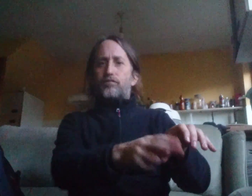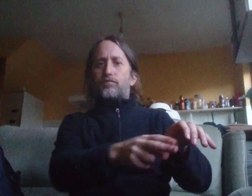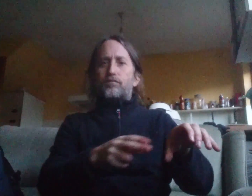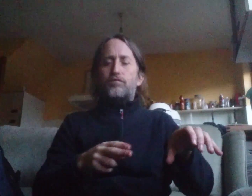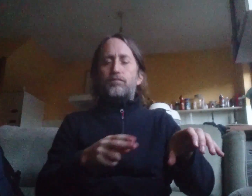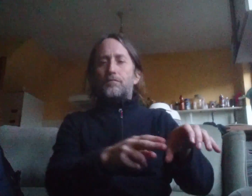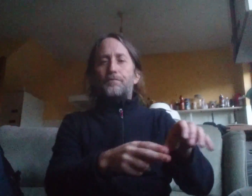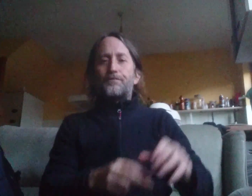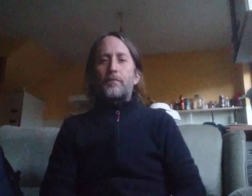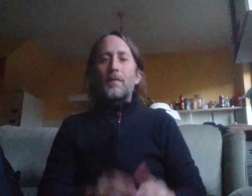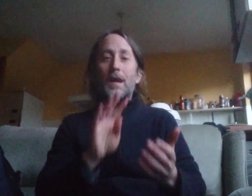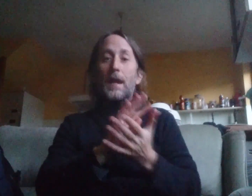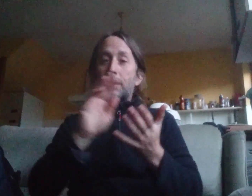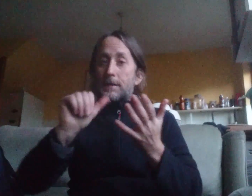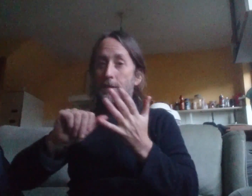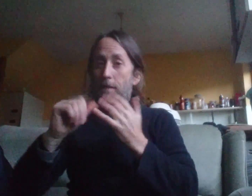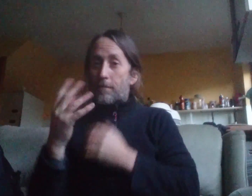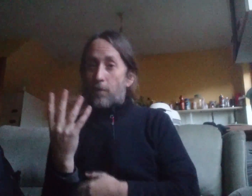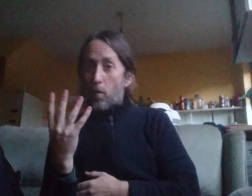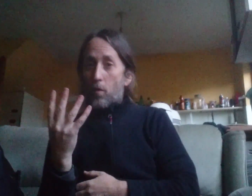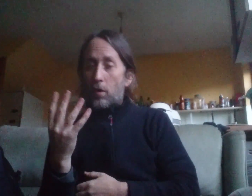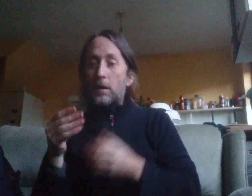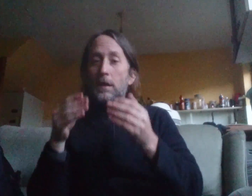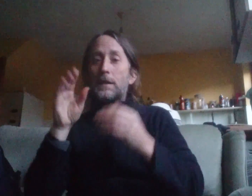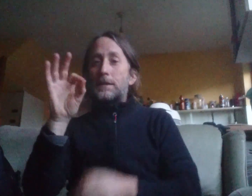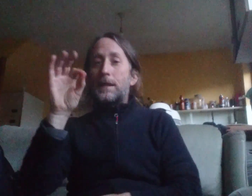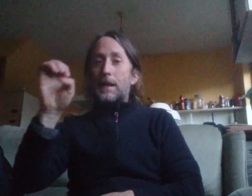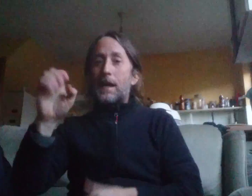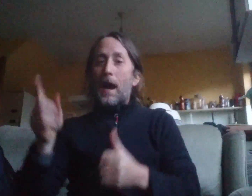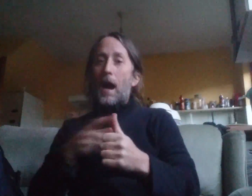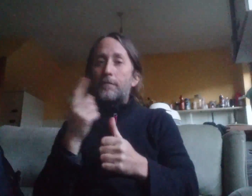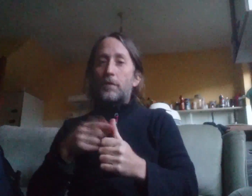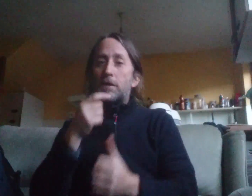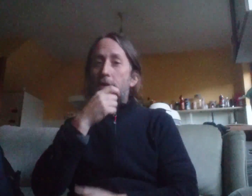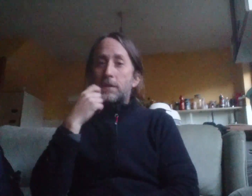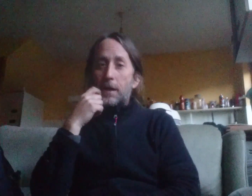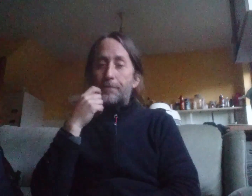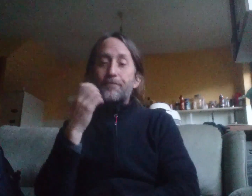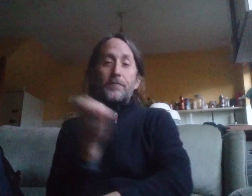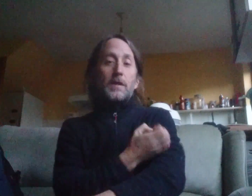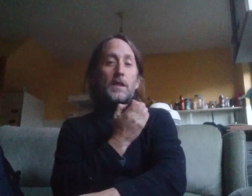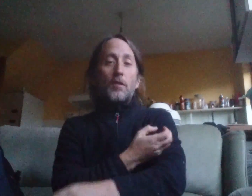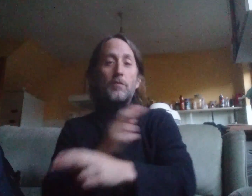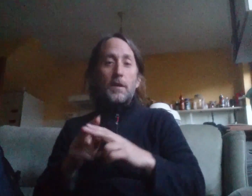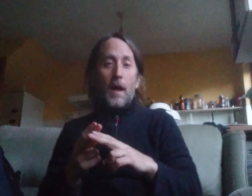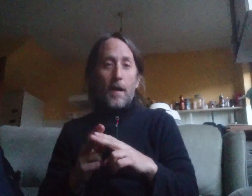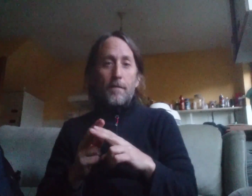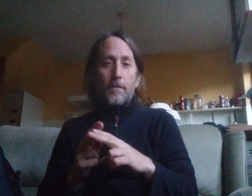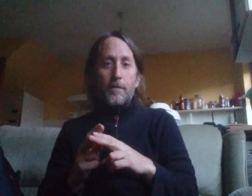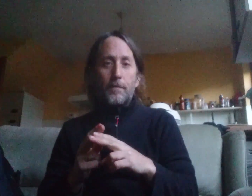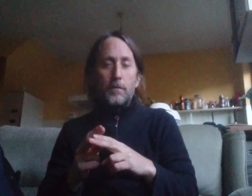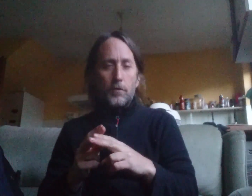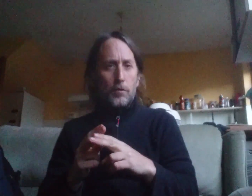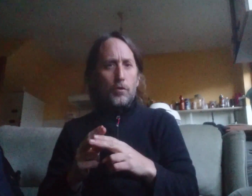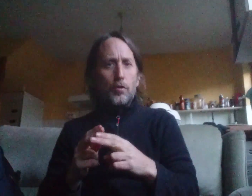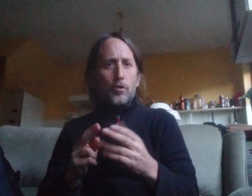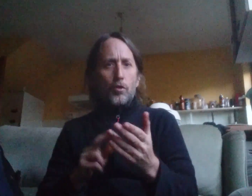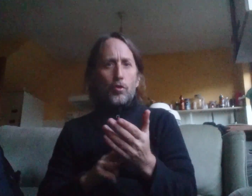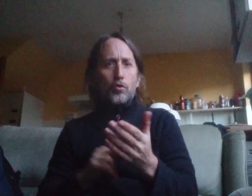A 1964 General Electric's ad suggested the electric knife as a useful gift for the male carver,